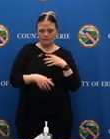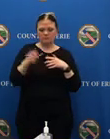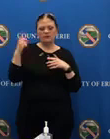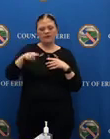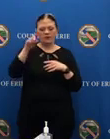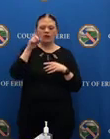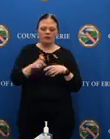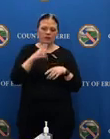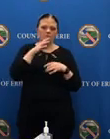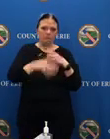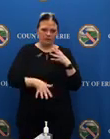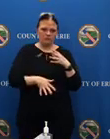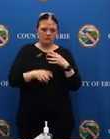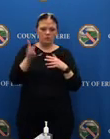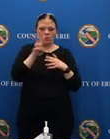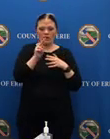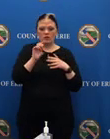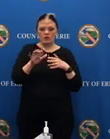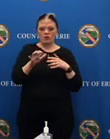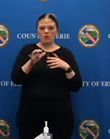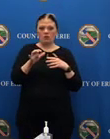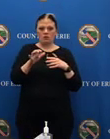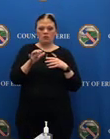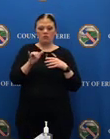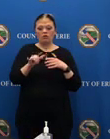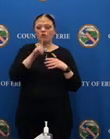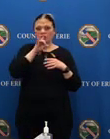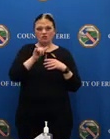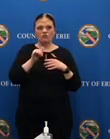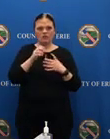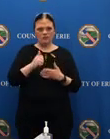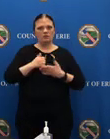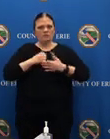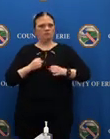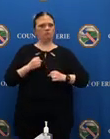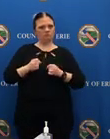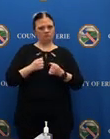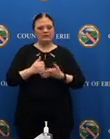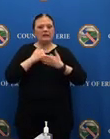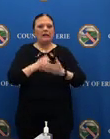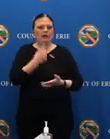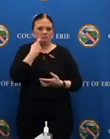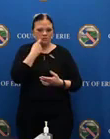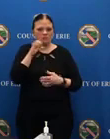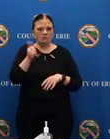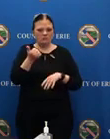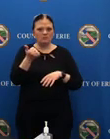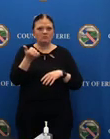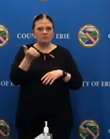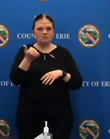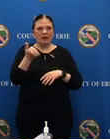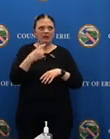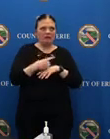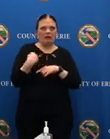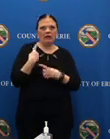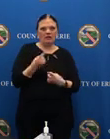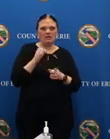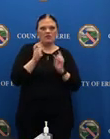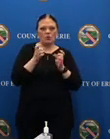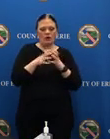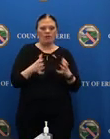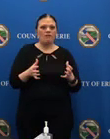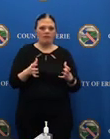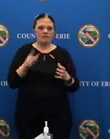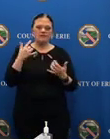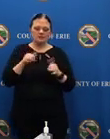blood. Western New York has stepped up to the plate, and there's been a lot of donations in the last 10 days or so, but they still need more. Our food